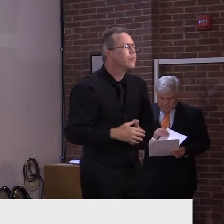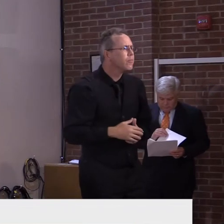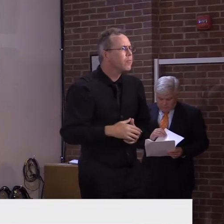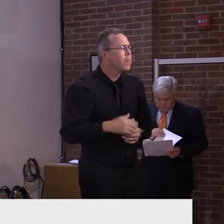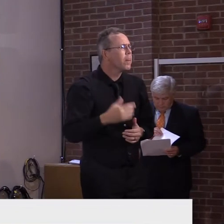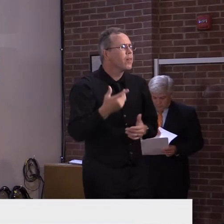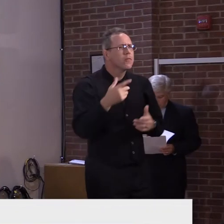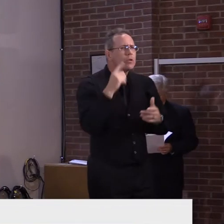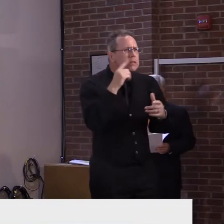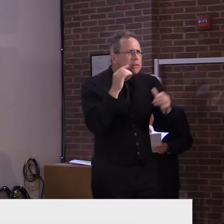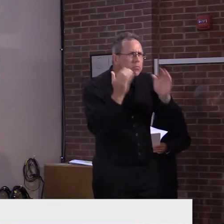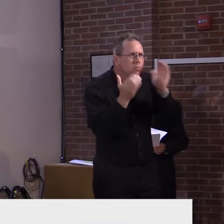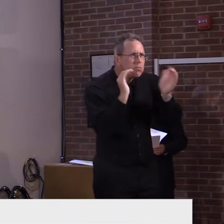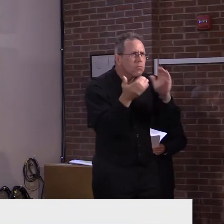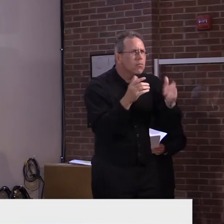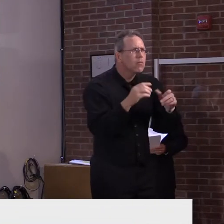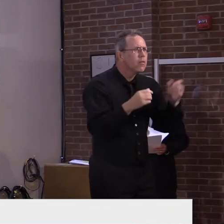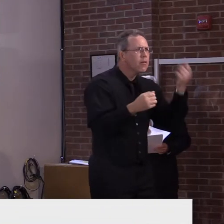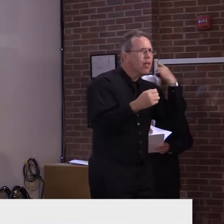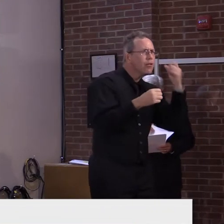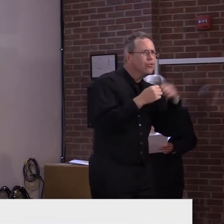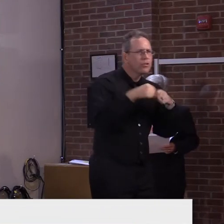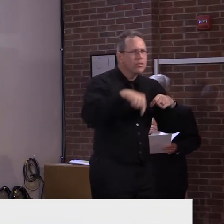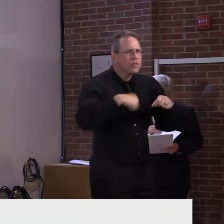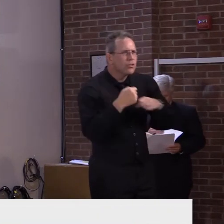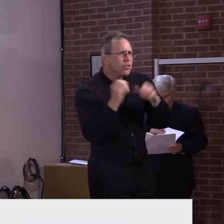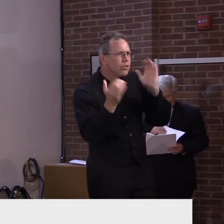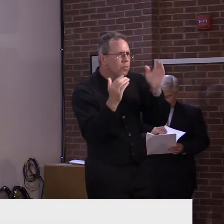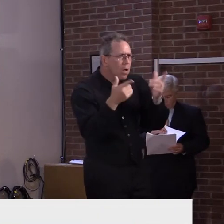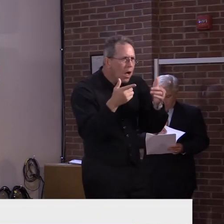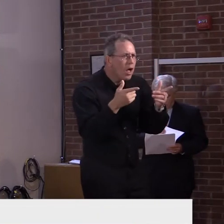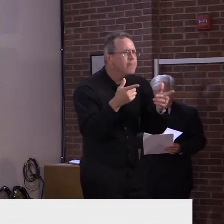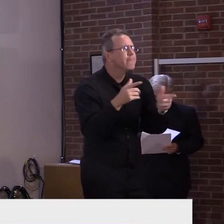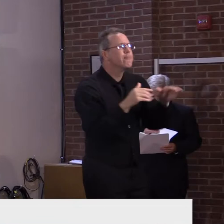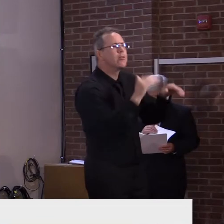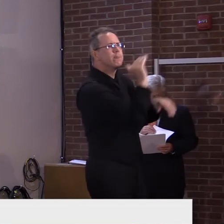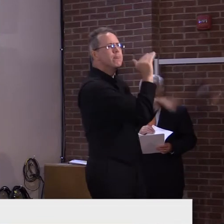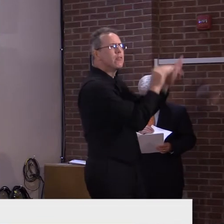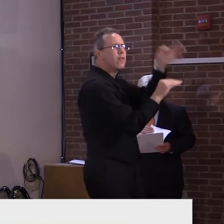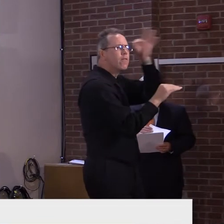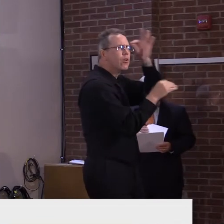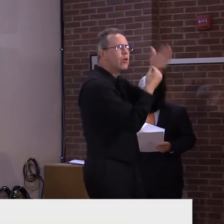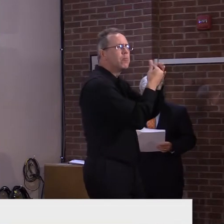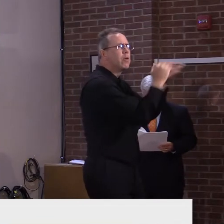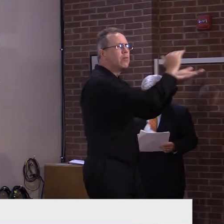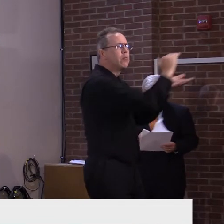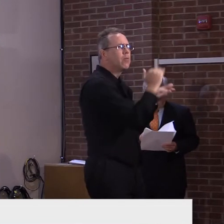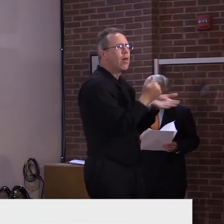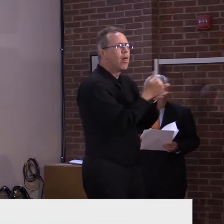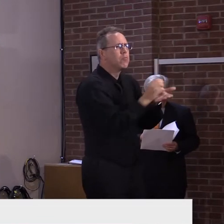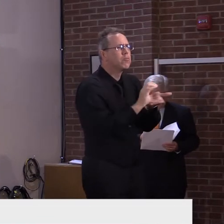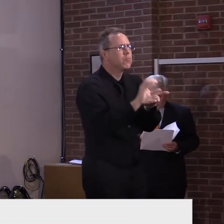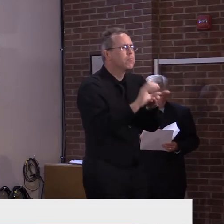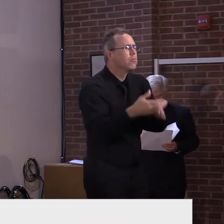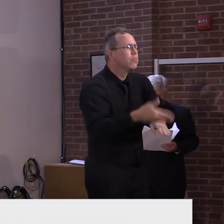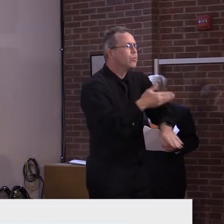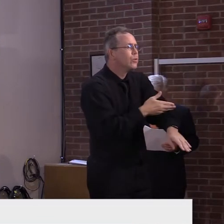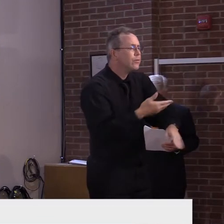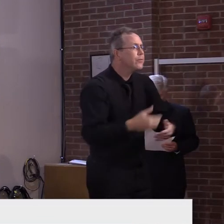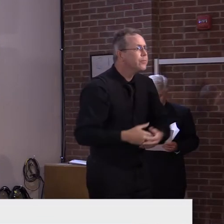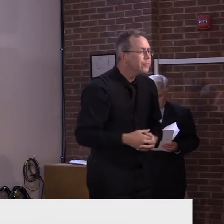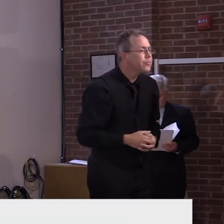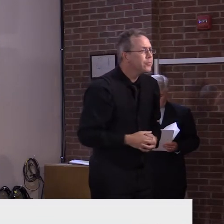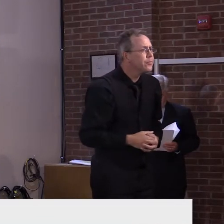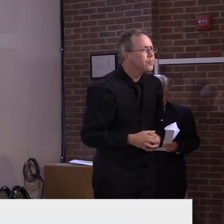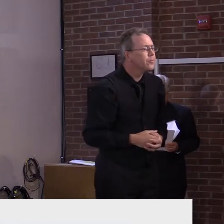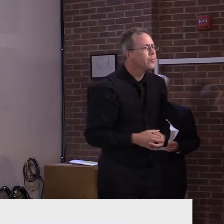federal dollars at the state level and in targeting support to school districts. We're also interested in monitoring the local adoption of